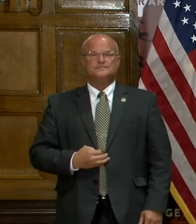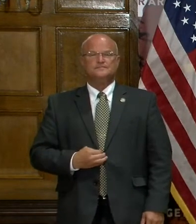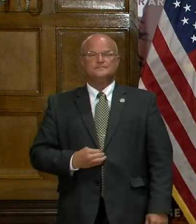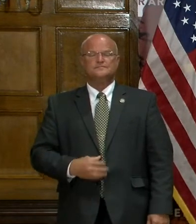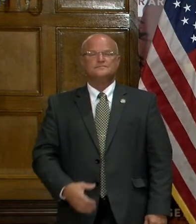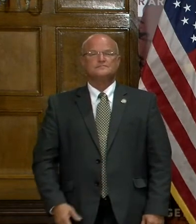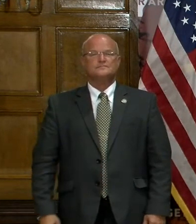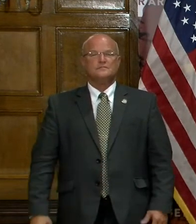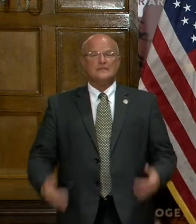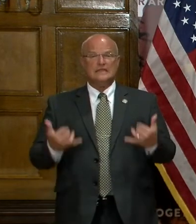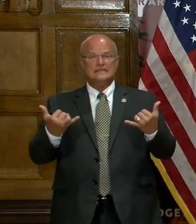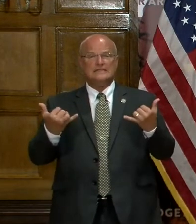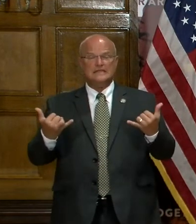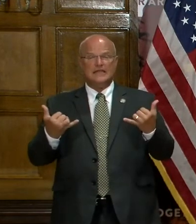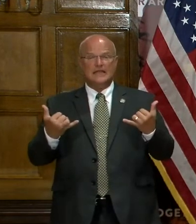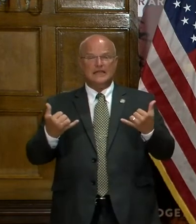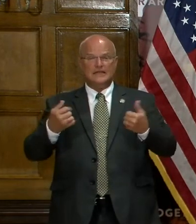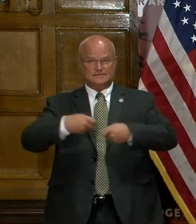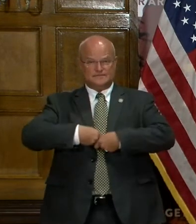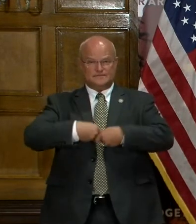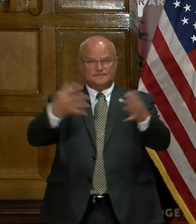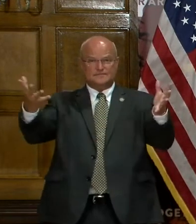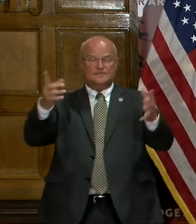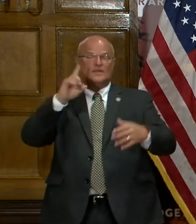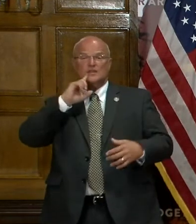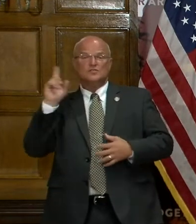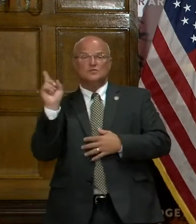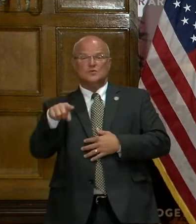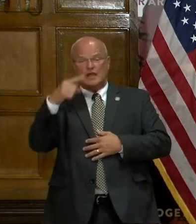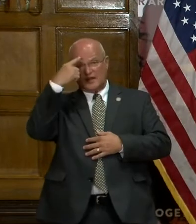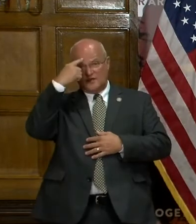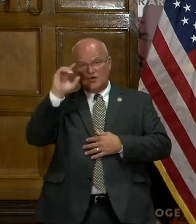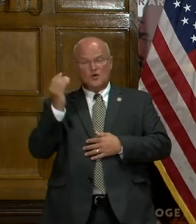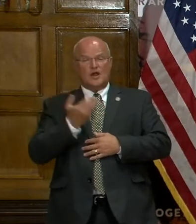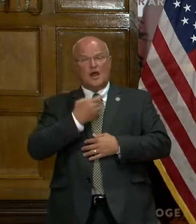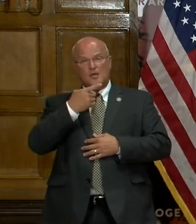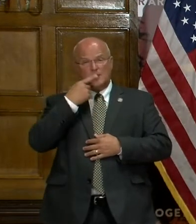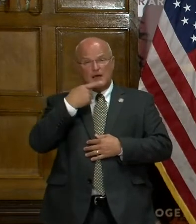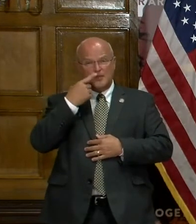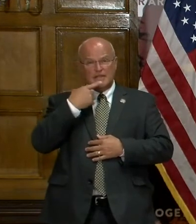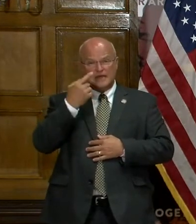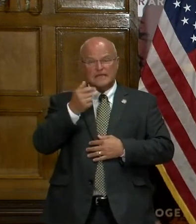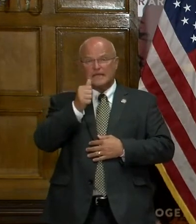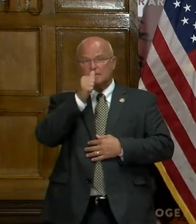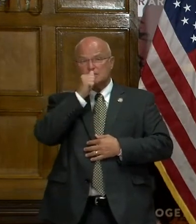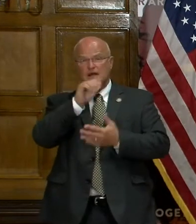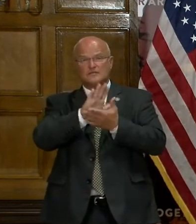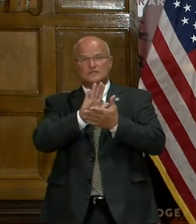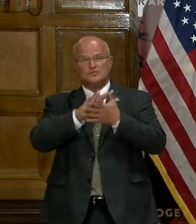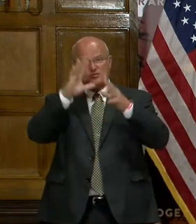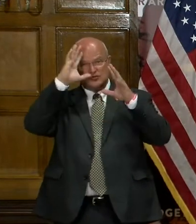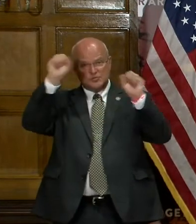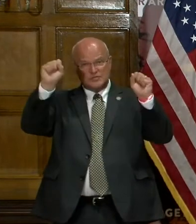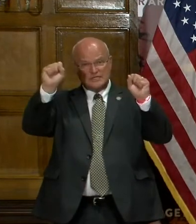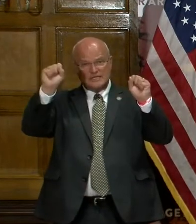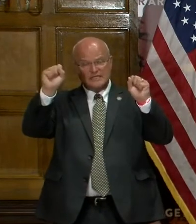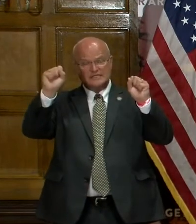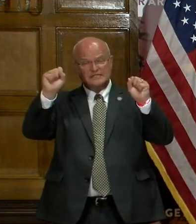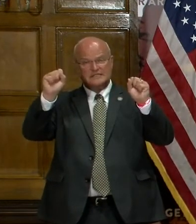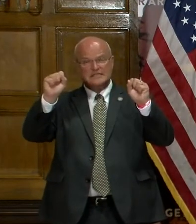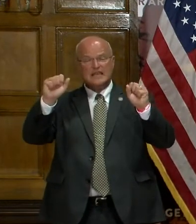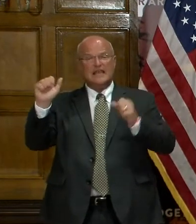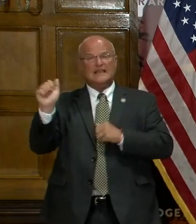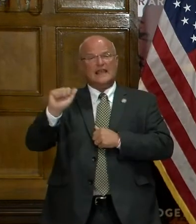we're issuing today a directive to our public and private school superintendents and